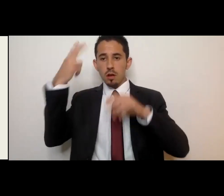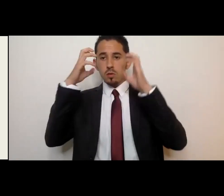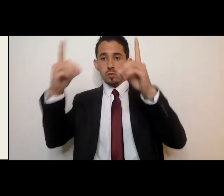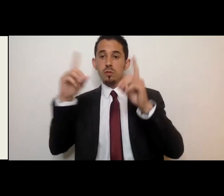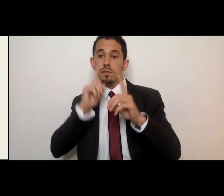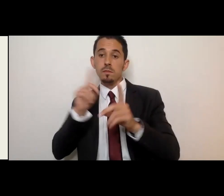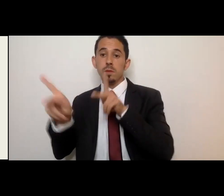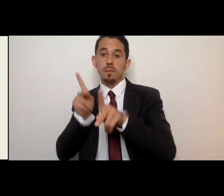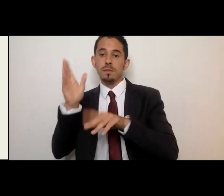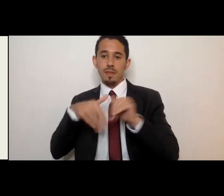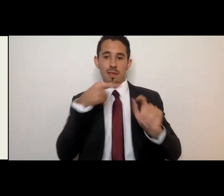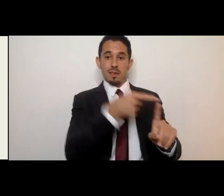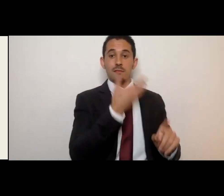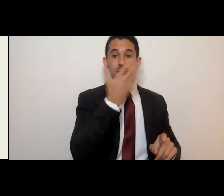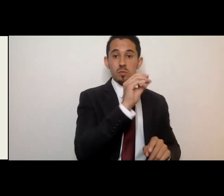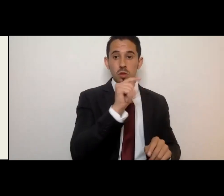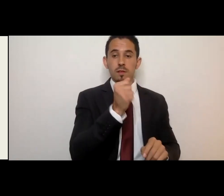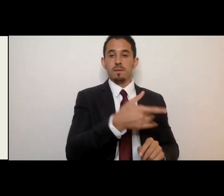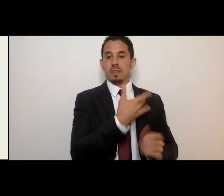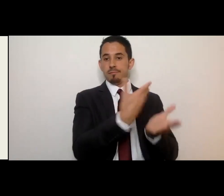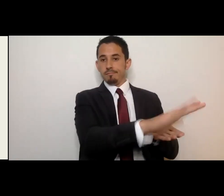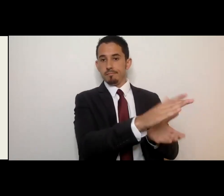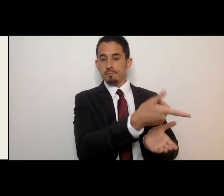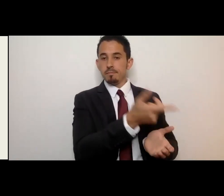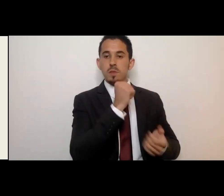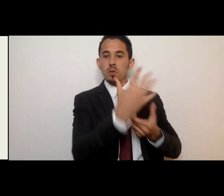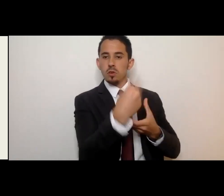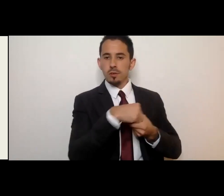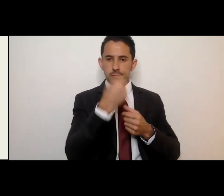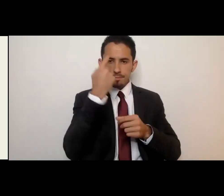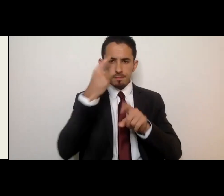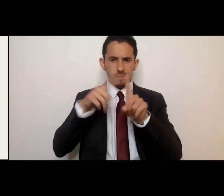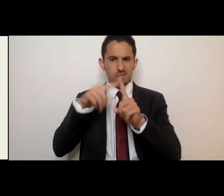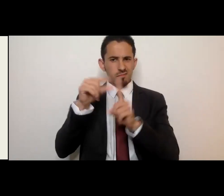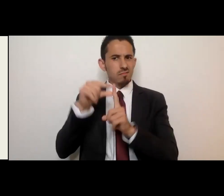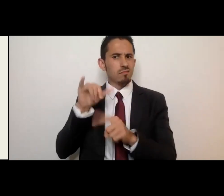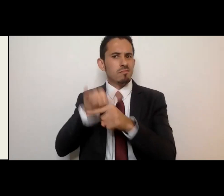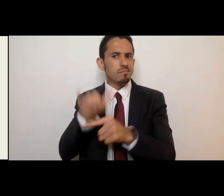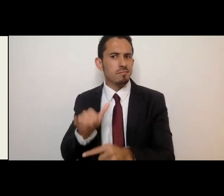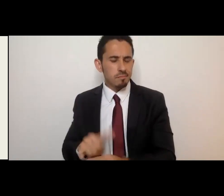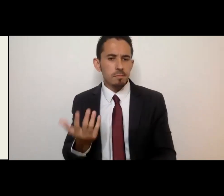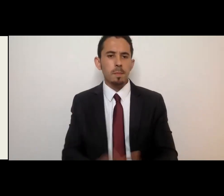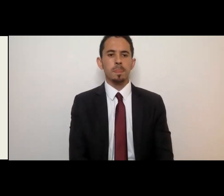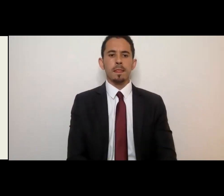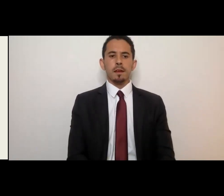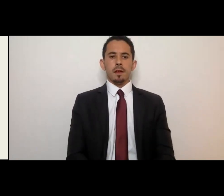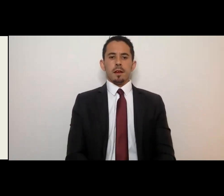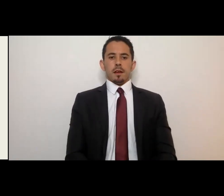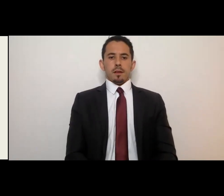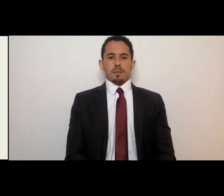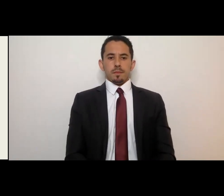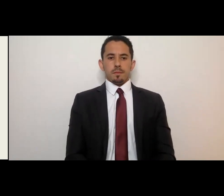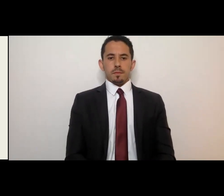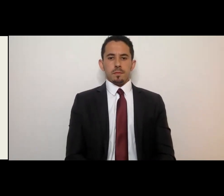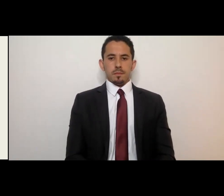see it's geared more for the highly educated deaf population than the grassroots. They do feel excluded and not included. There's terminology and words that are